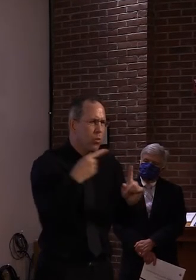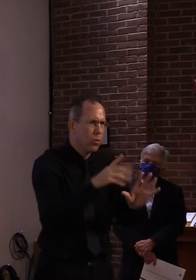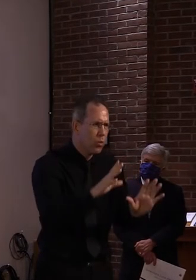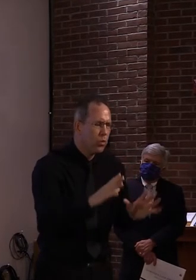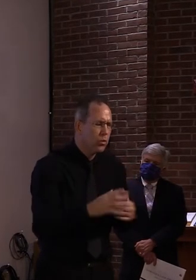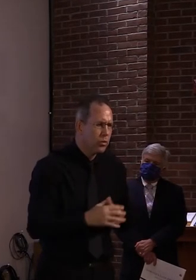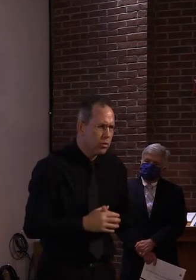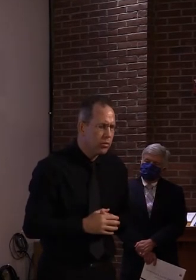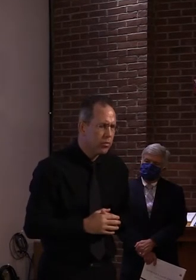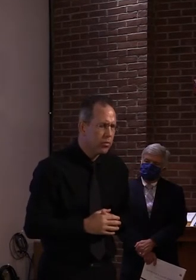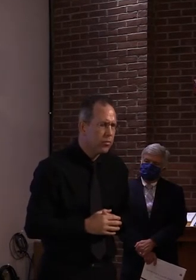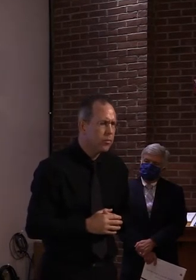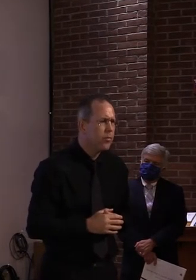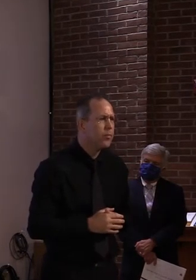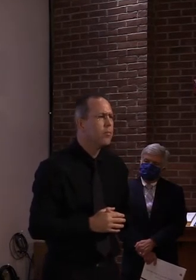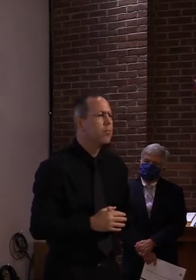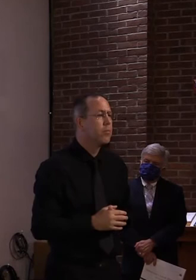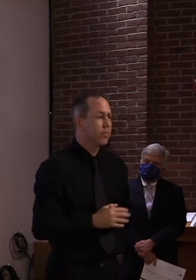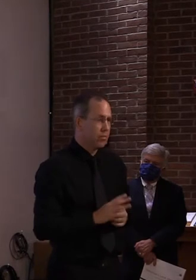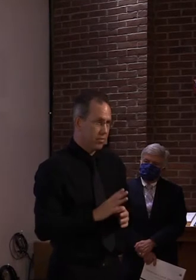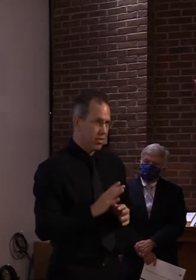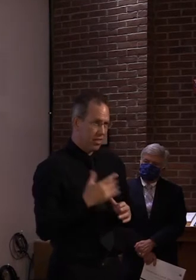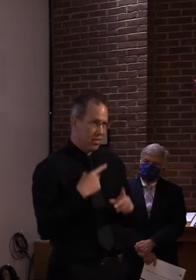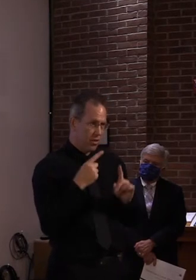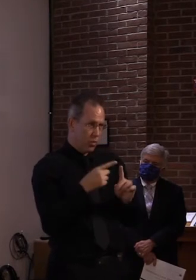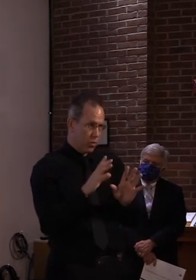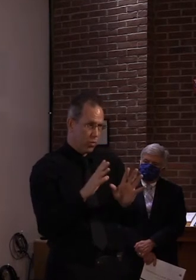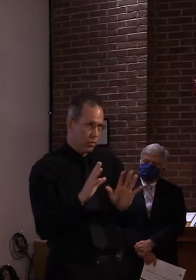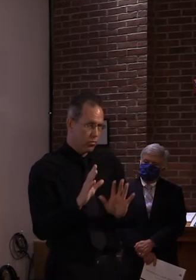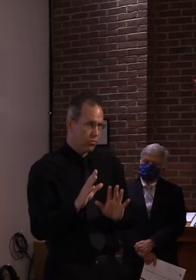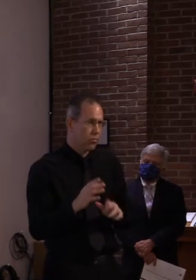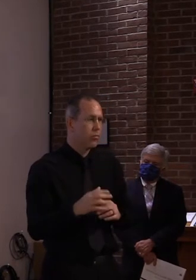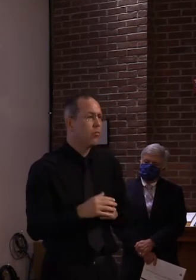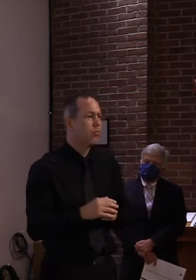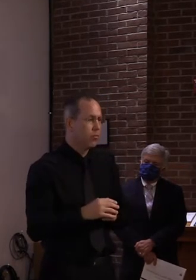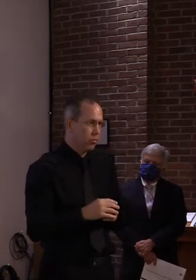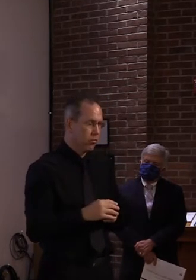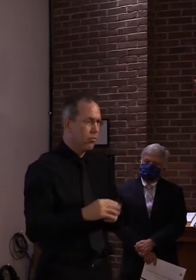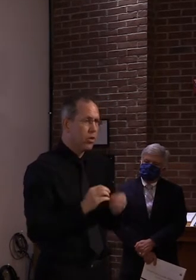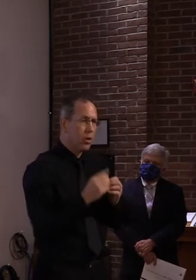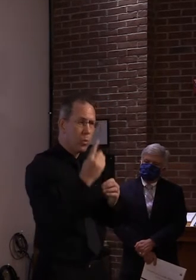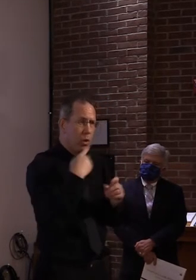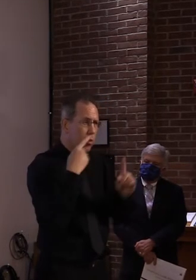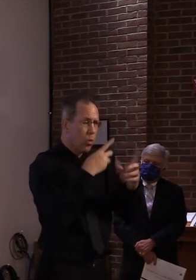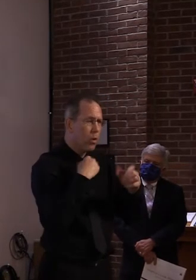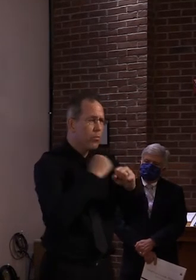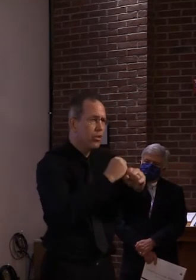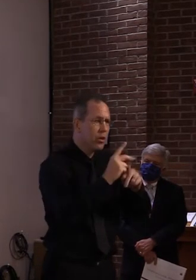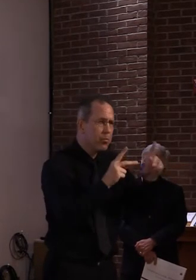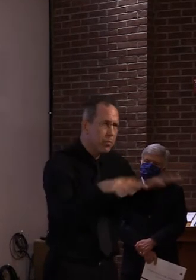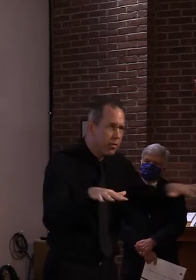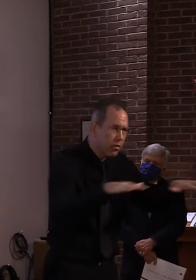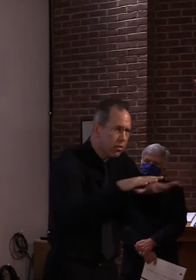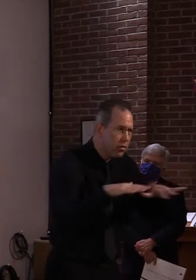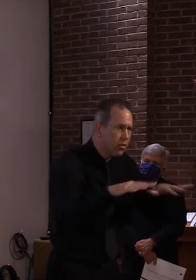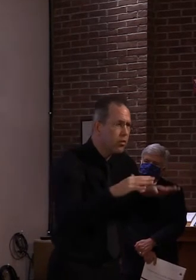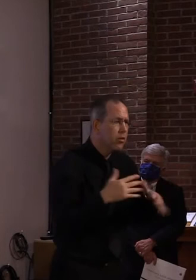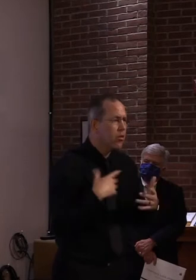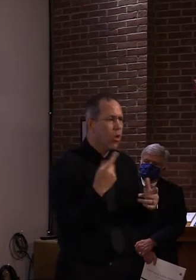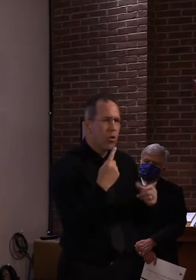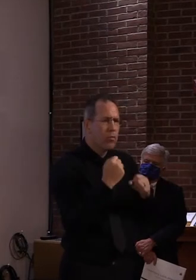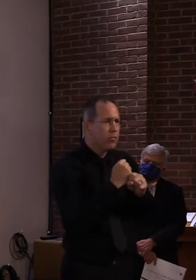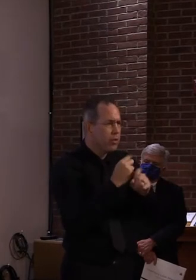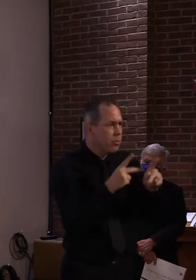is, that goal is our overarching beam that we're heading towards, and we can't